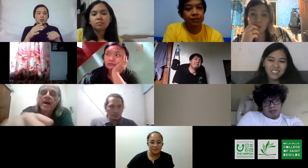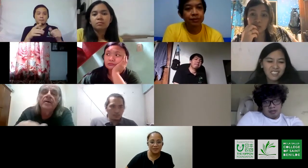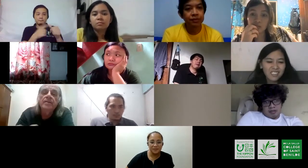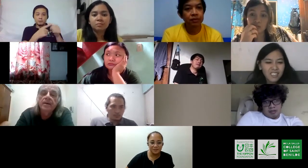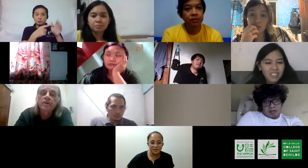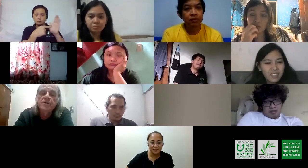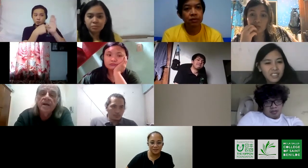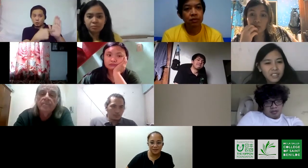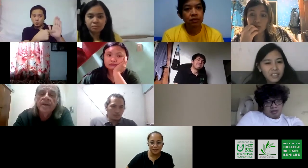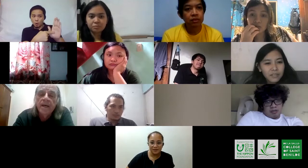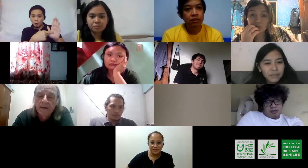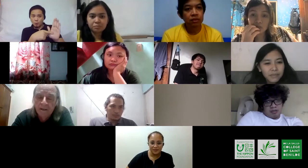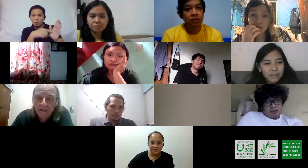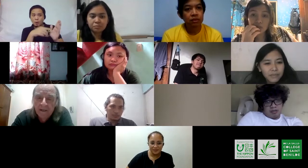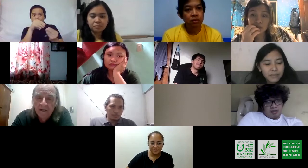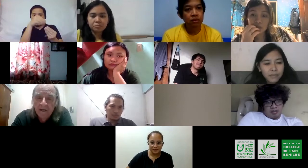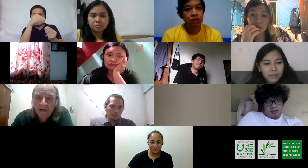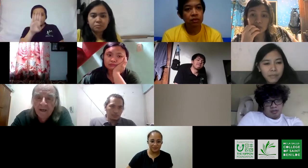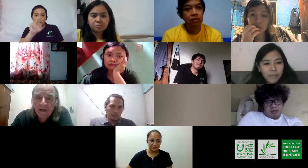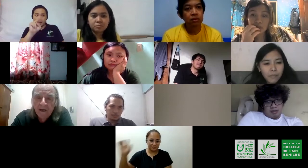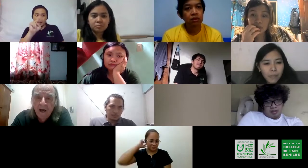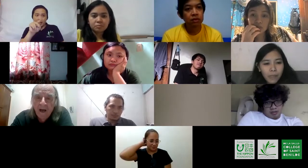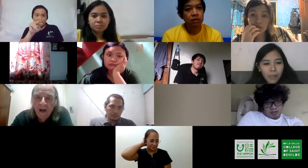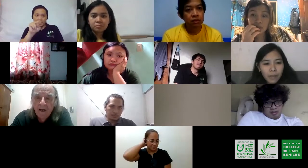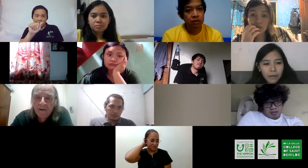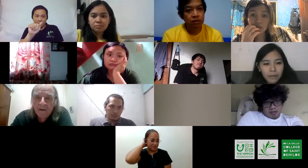ask them how they would sign banana.